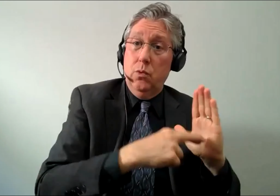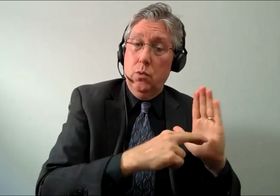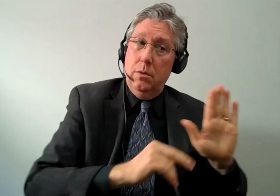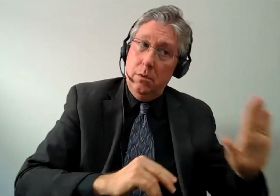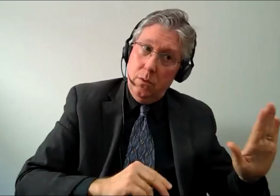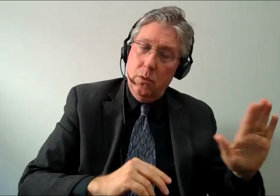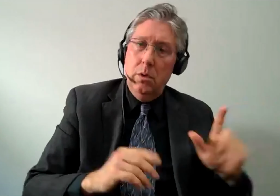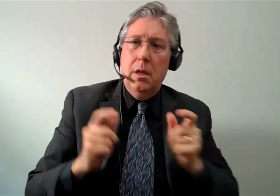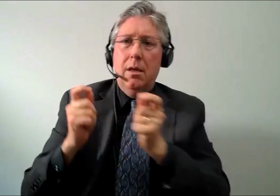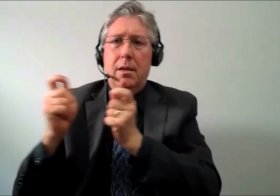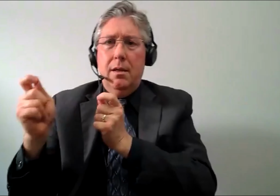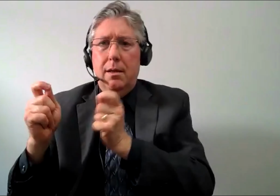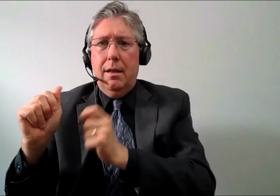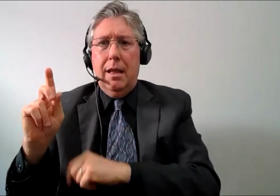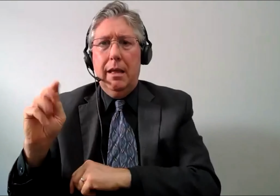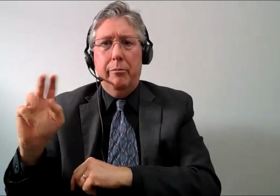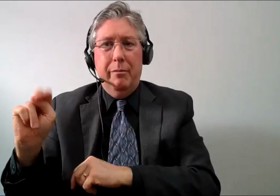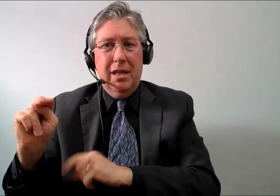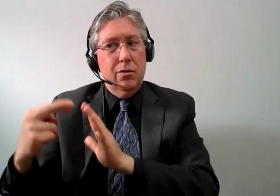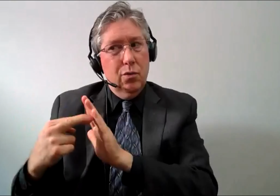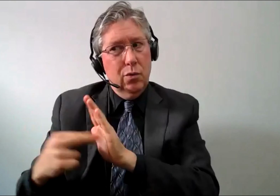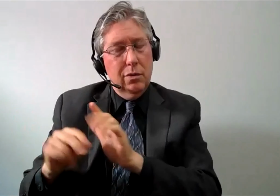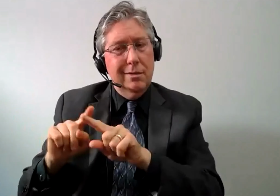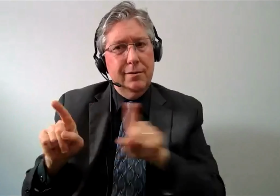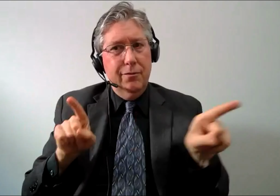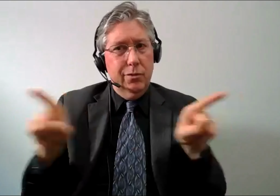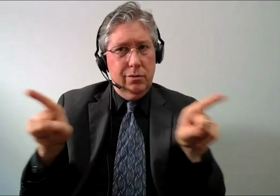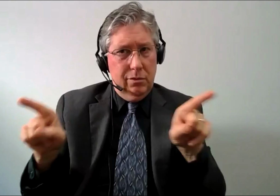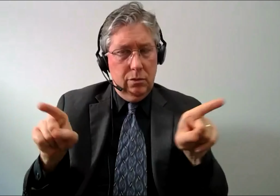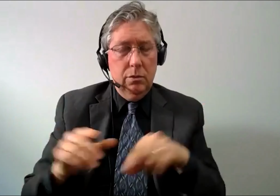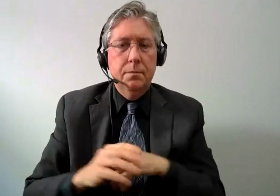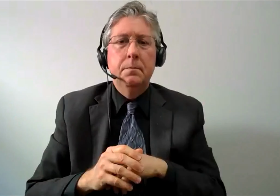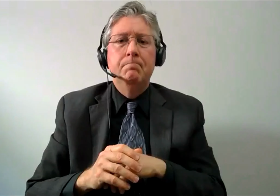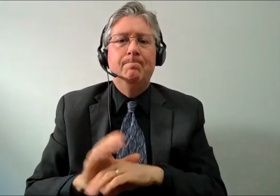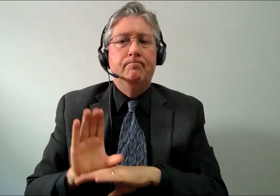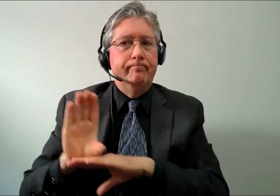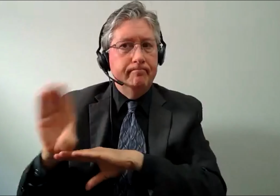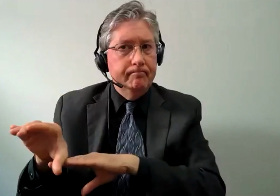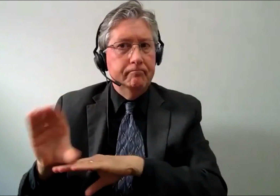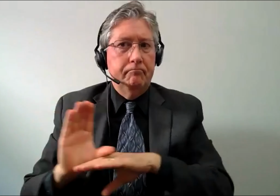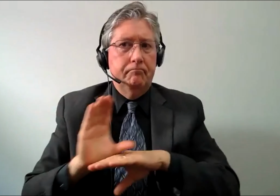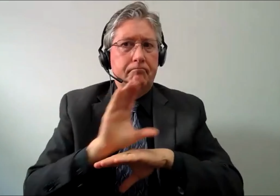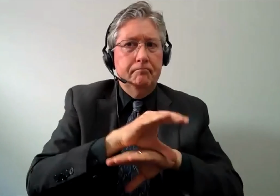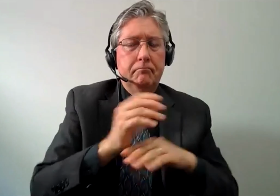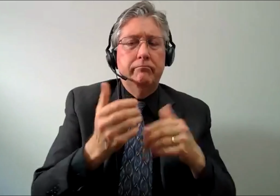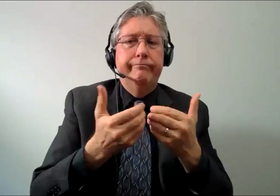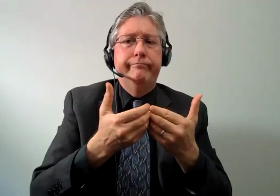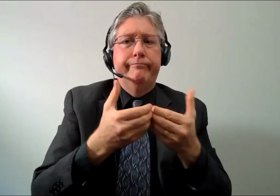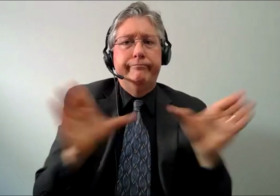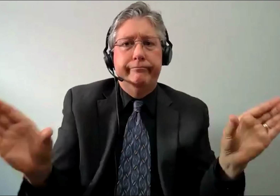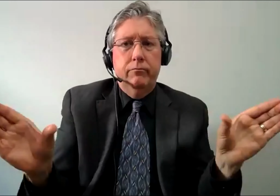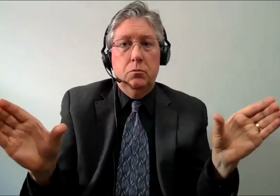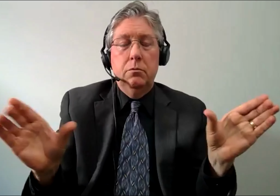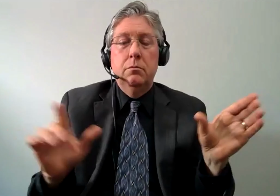or administrative rules. Sort of those enforcement mechanisms are broken out depending